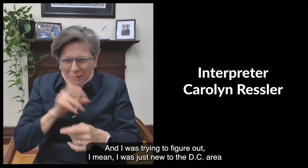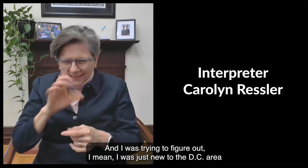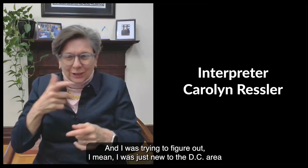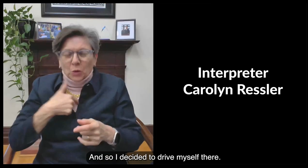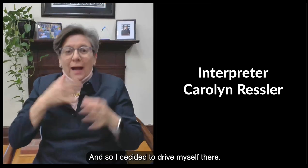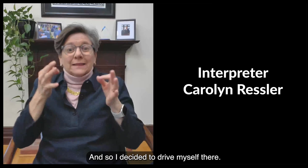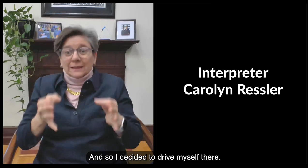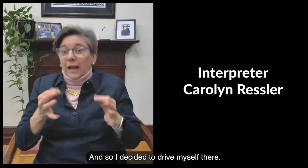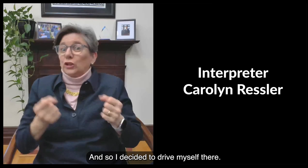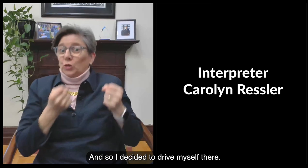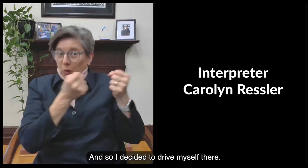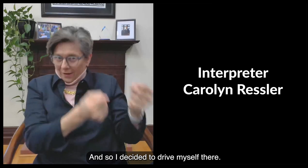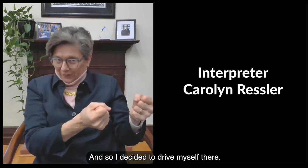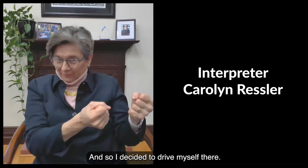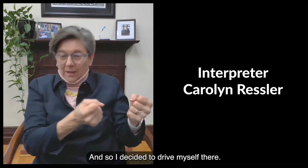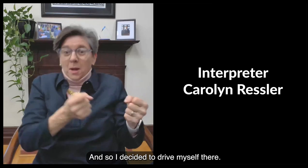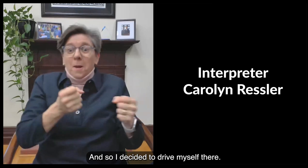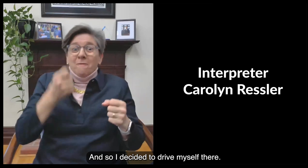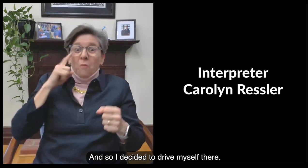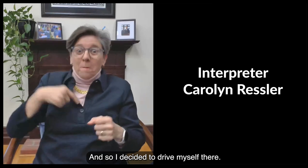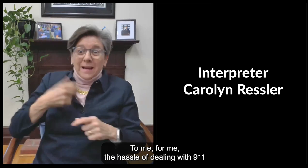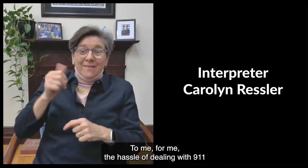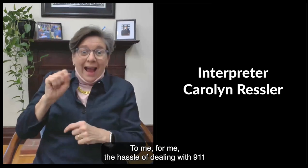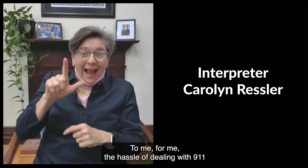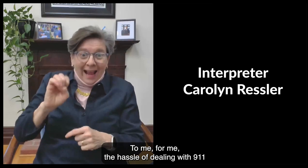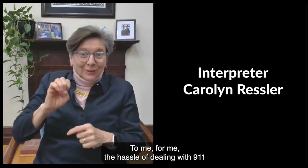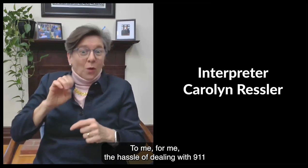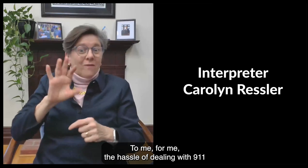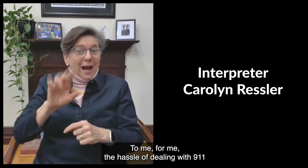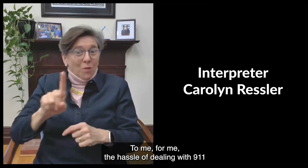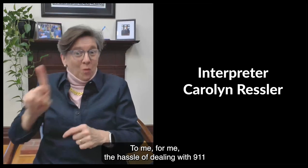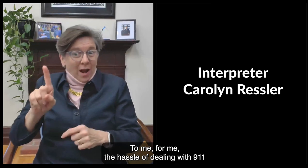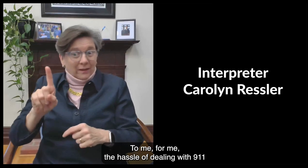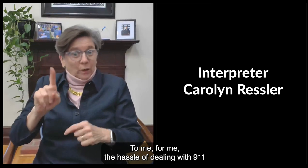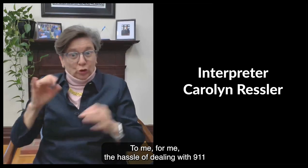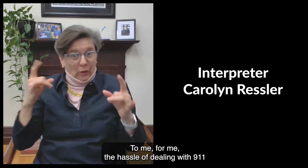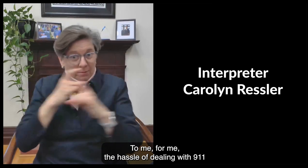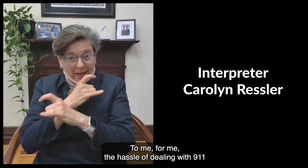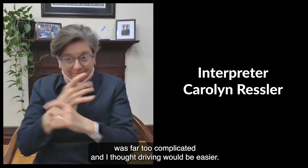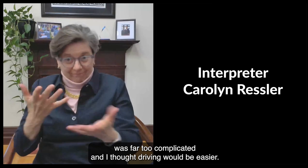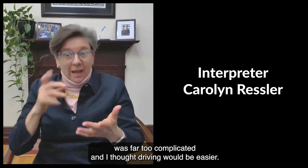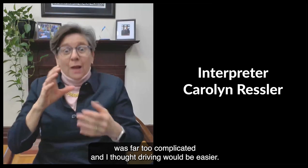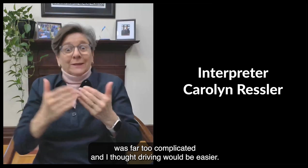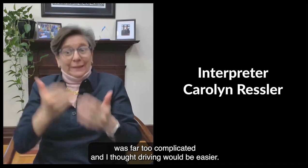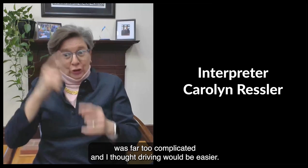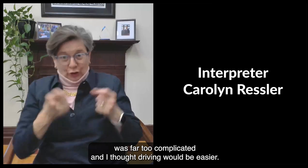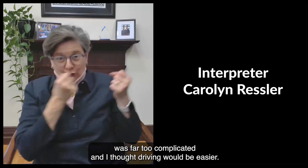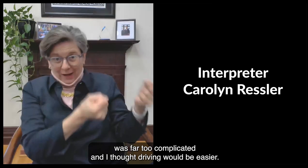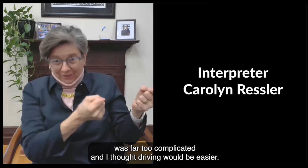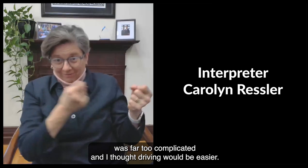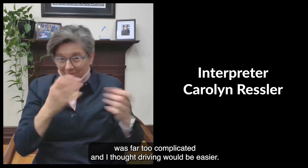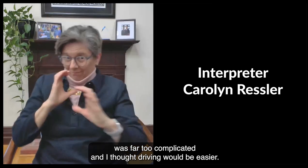to figure out, I mean, I was just new to the DC area. so I decided to drive myself there. For me, the hassle of dealing with